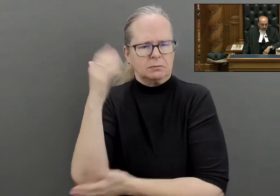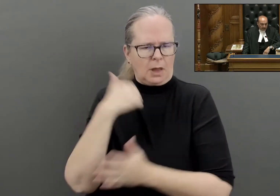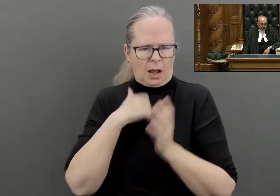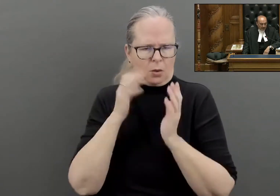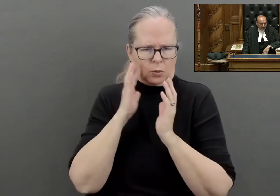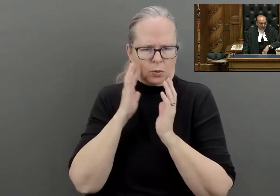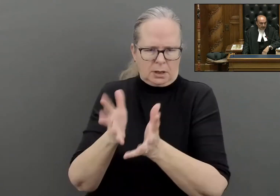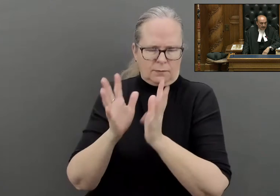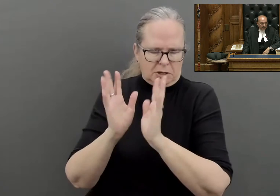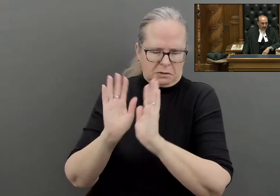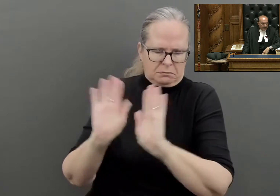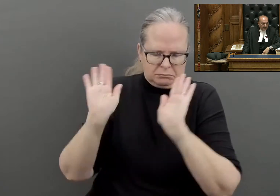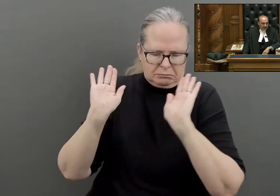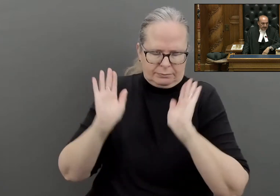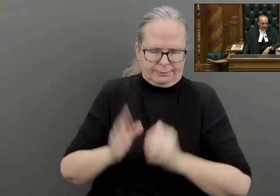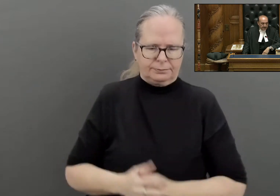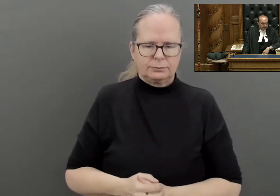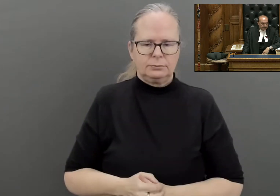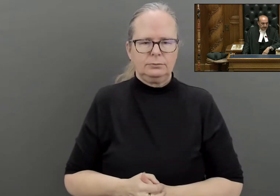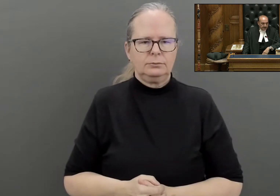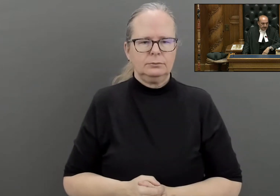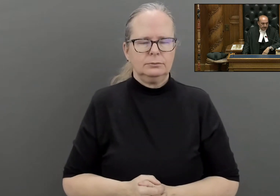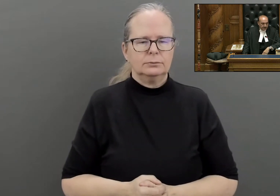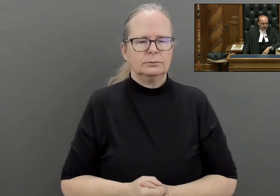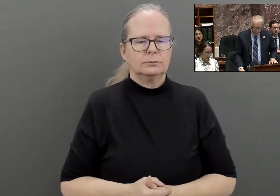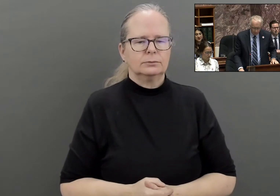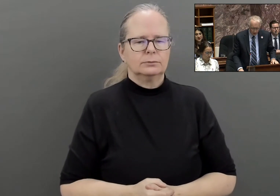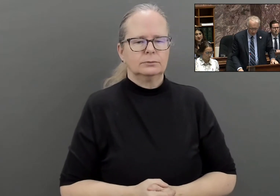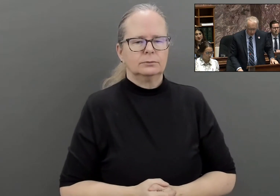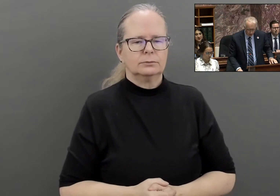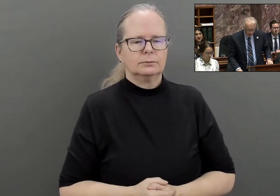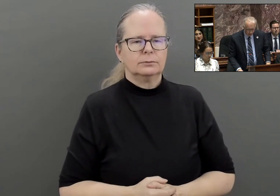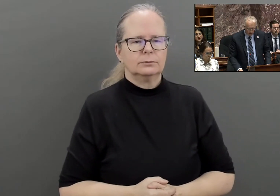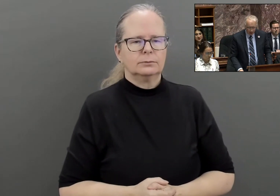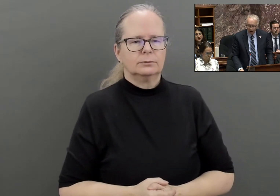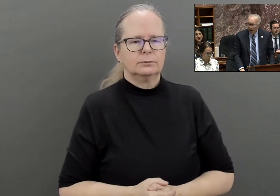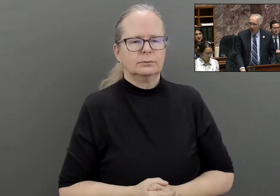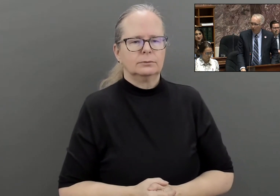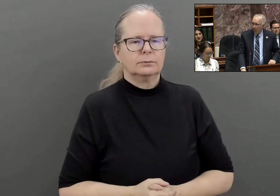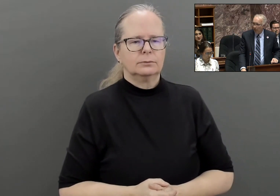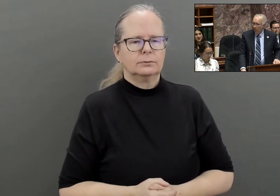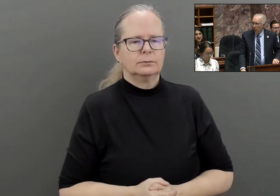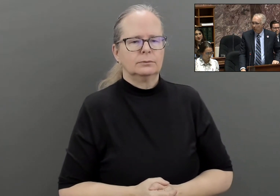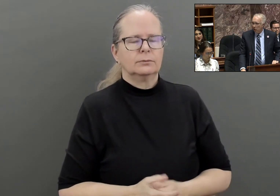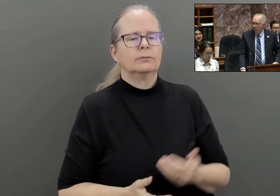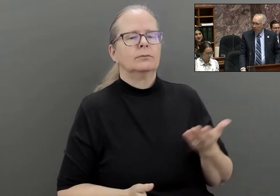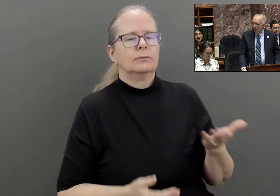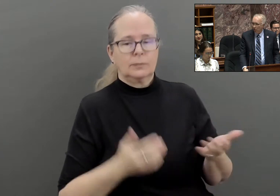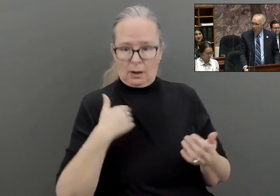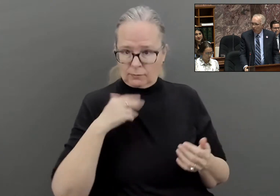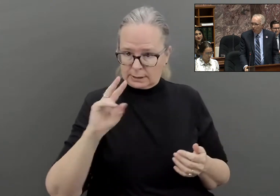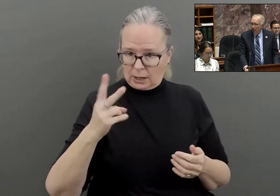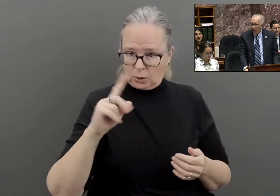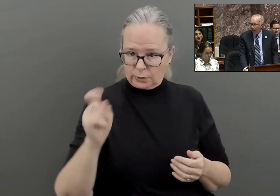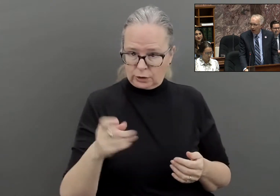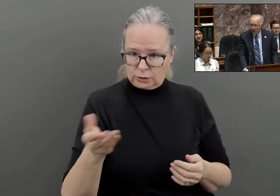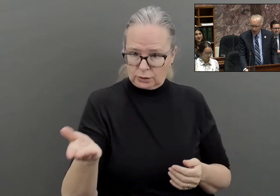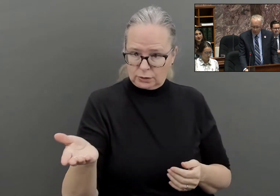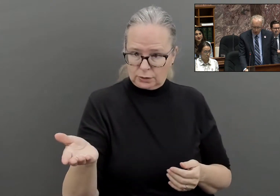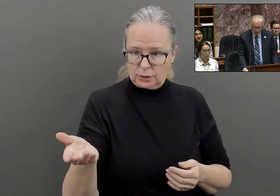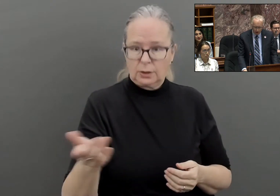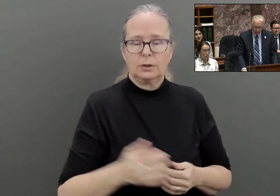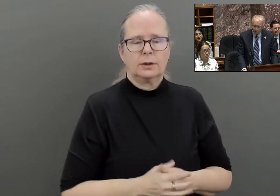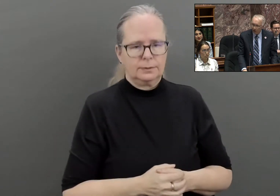Leader of the Official Opposition, supplemental. Well, thank you, Mr. Speaker. And I heard the Premier's speech up in Prince George,